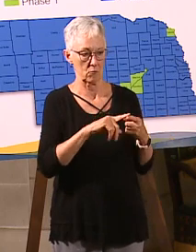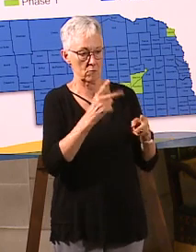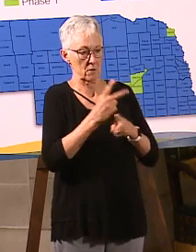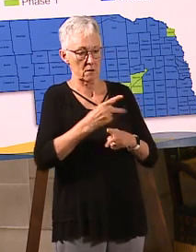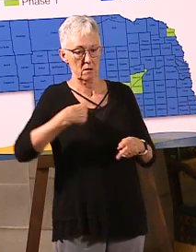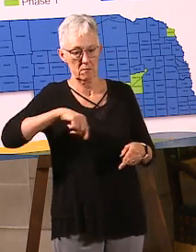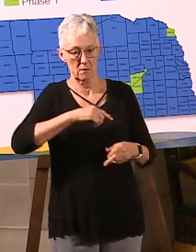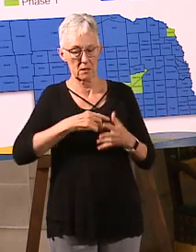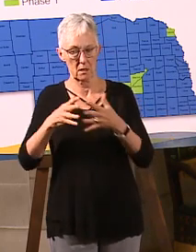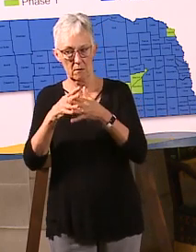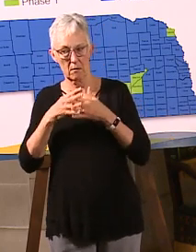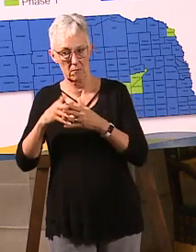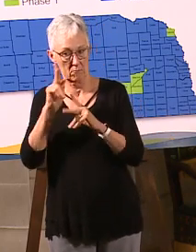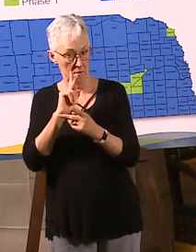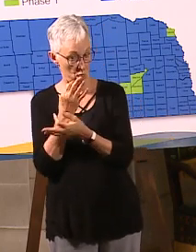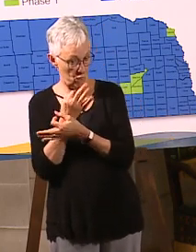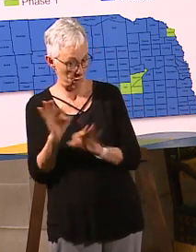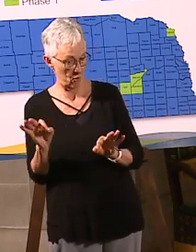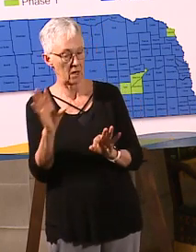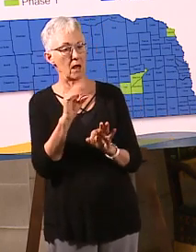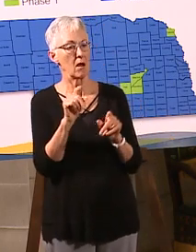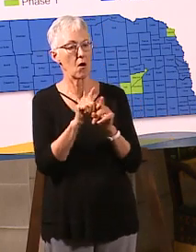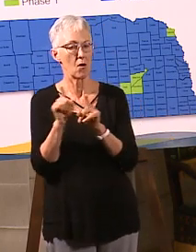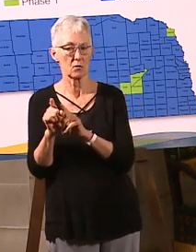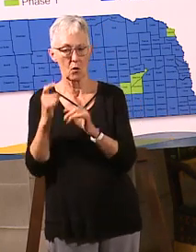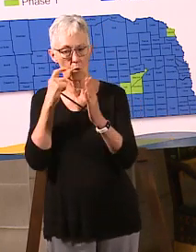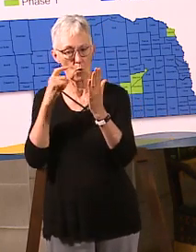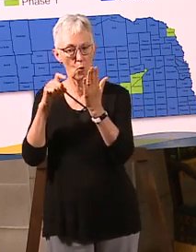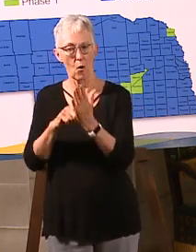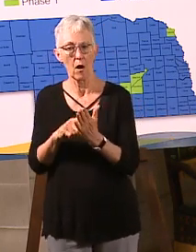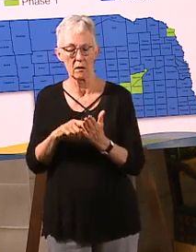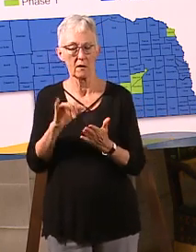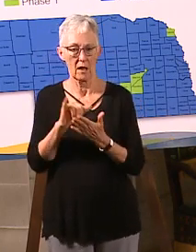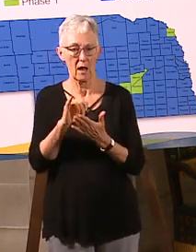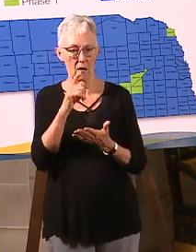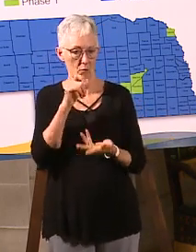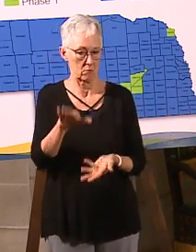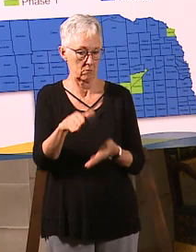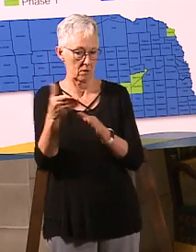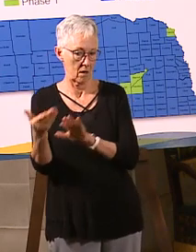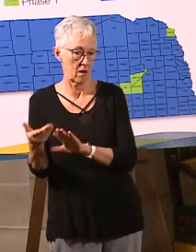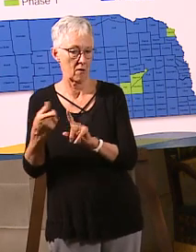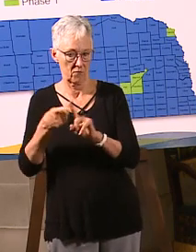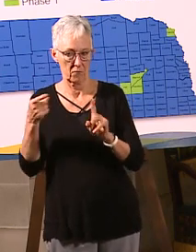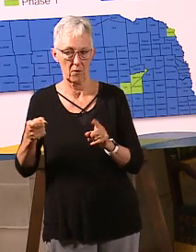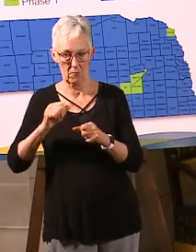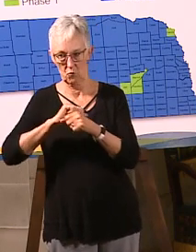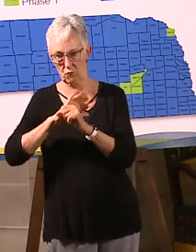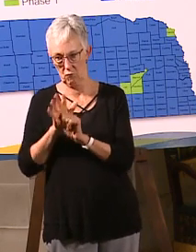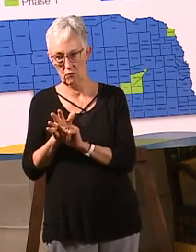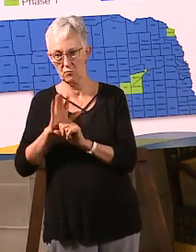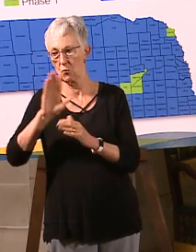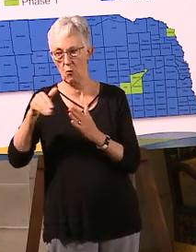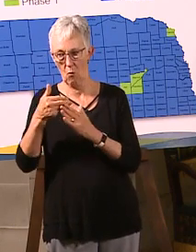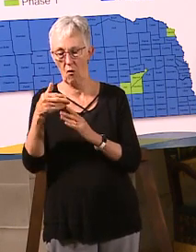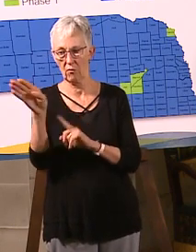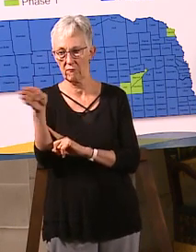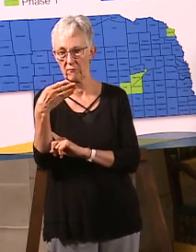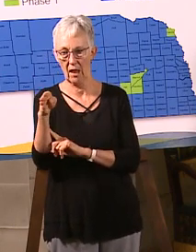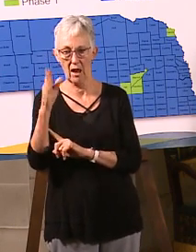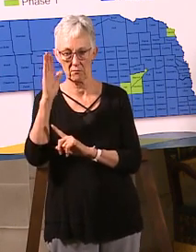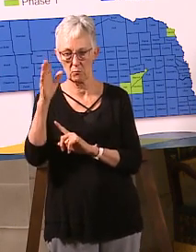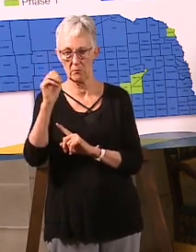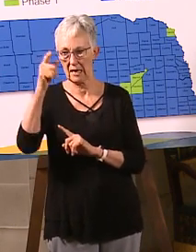addition, recognizing the folks who have been fatalities to the coronavirus as well. So those flags will be at half-staff, recognizing all